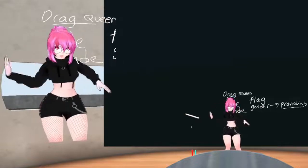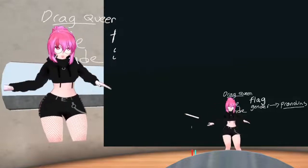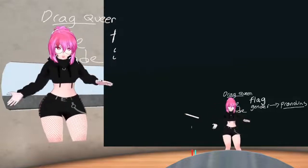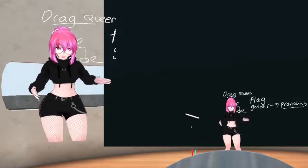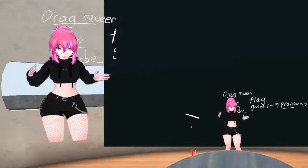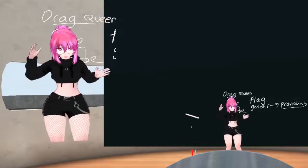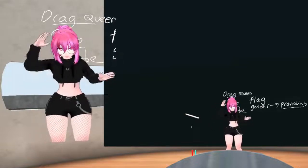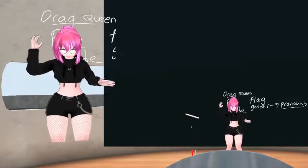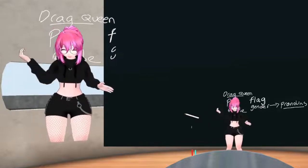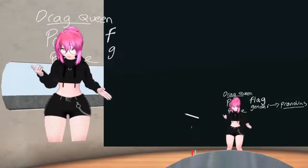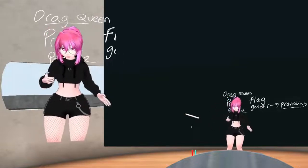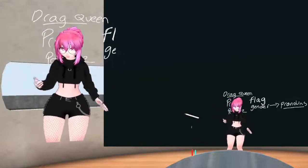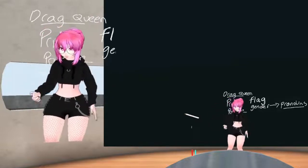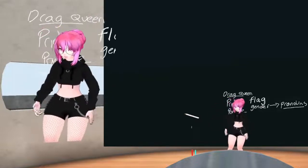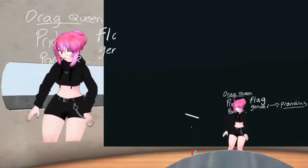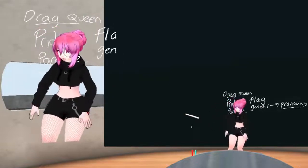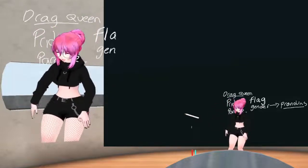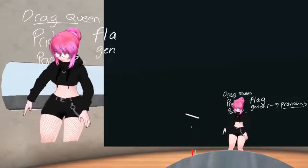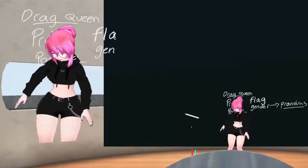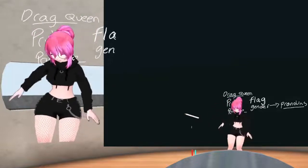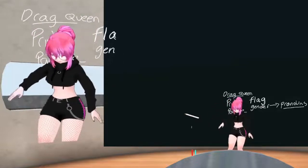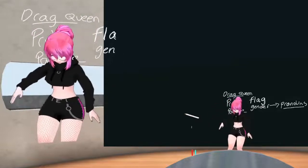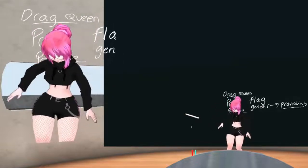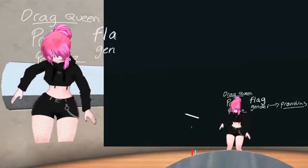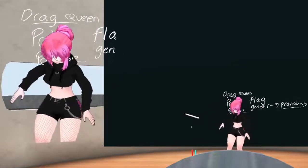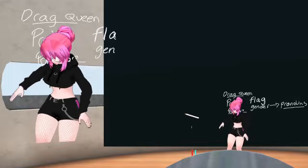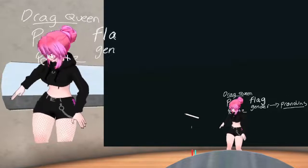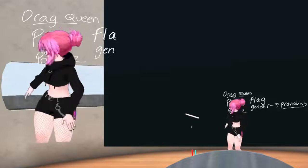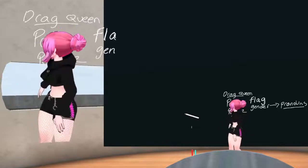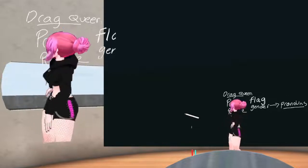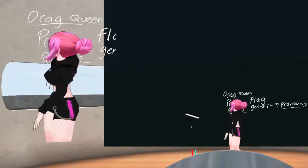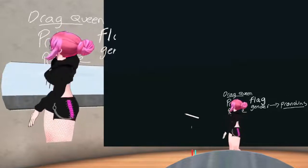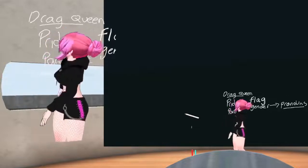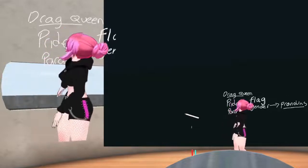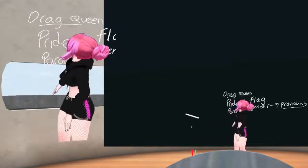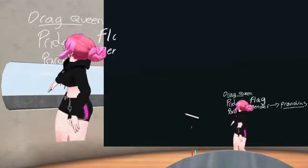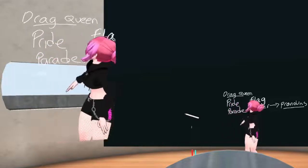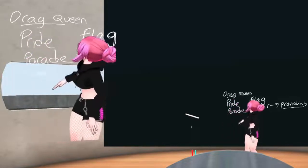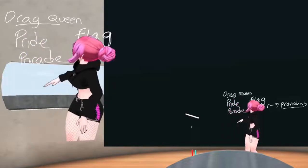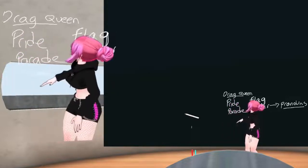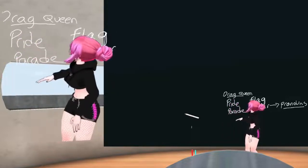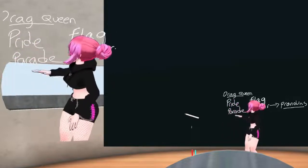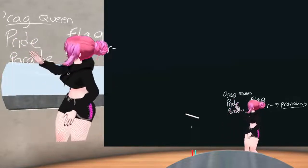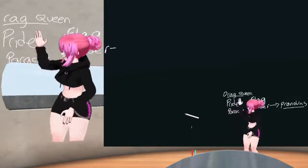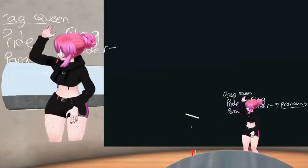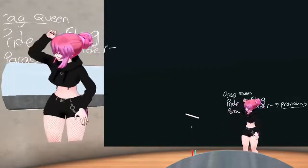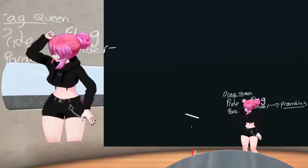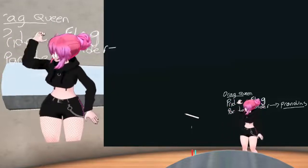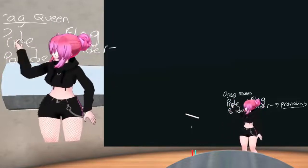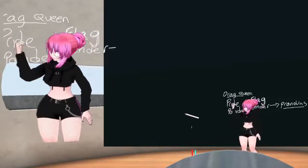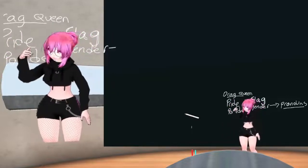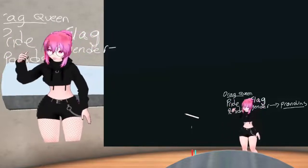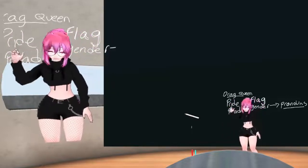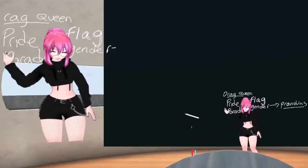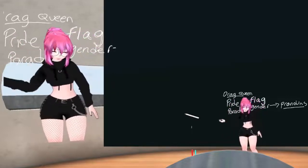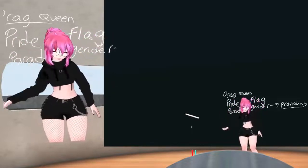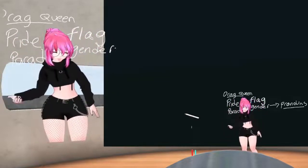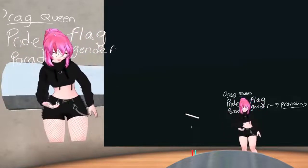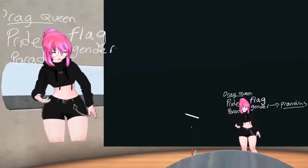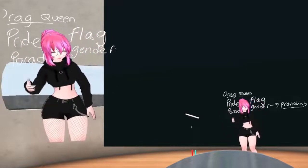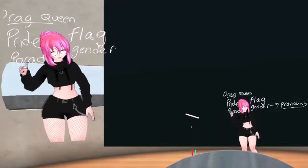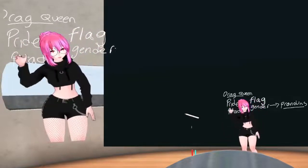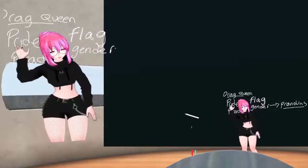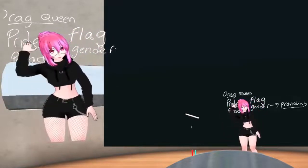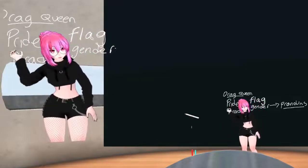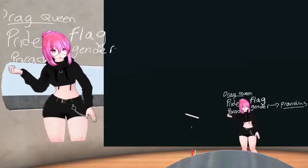this gorgeous, beautiful wig. Maybe like get sassy with your hips as well. So yeah, it's like showing that awesome